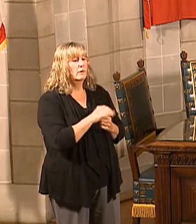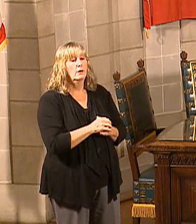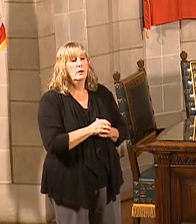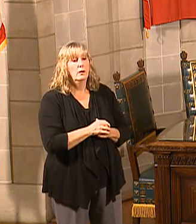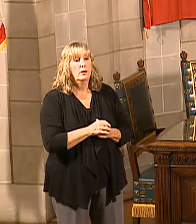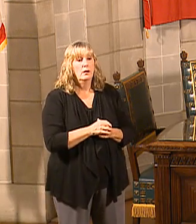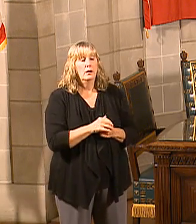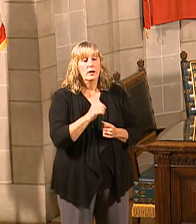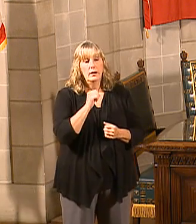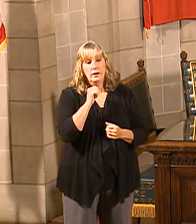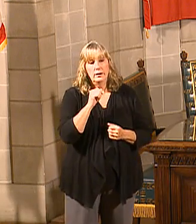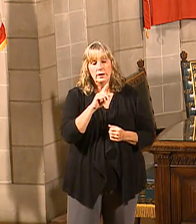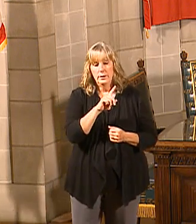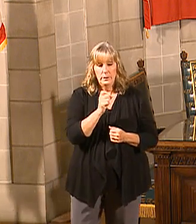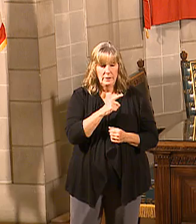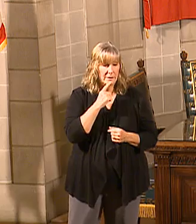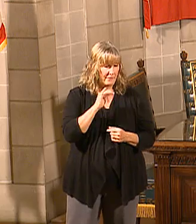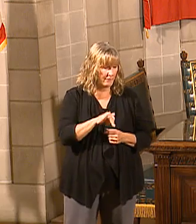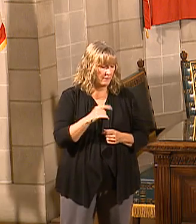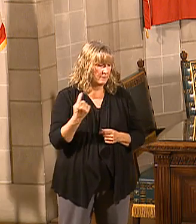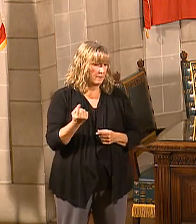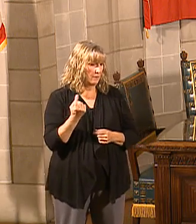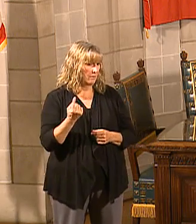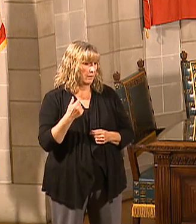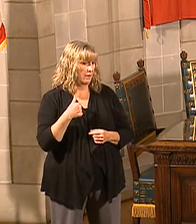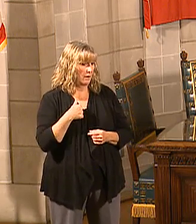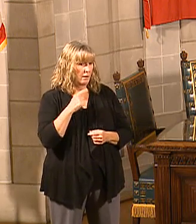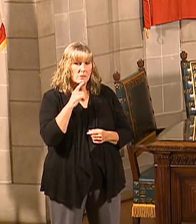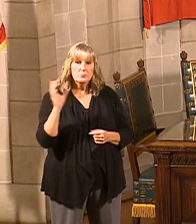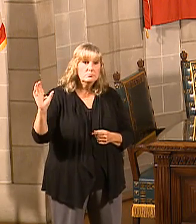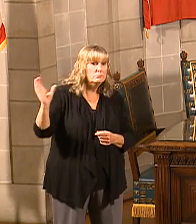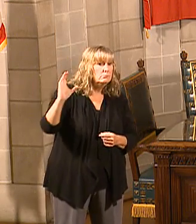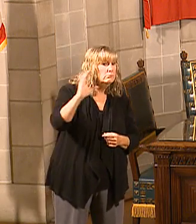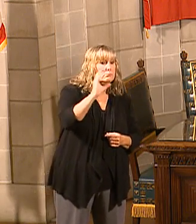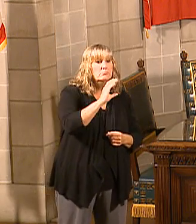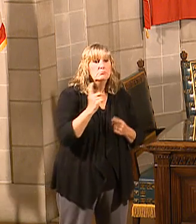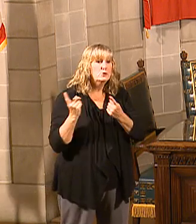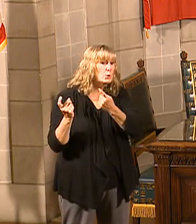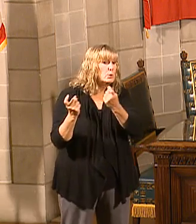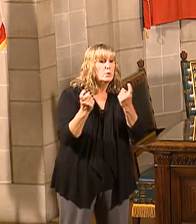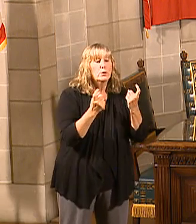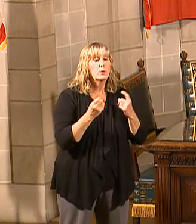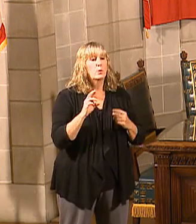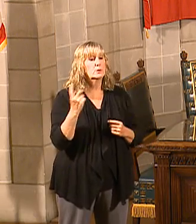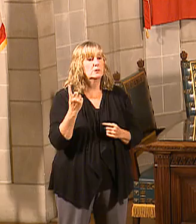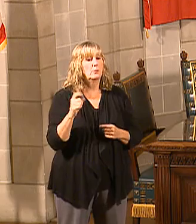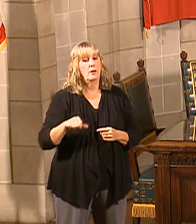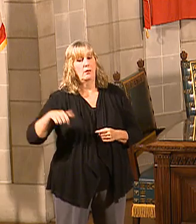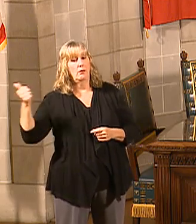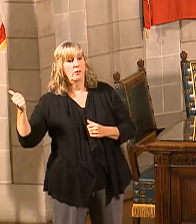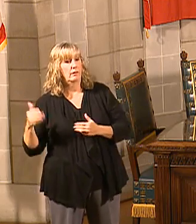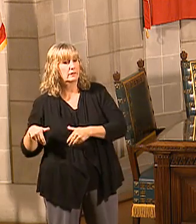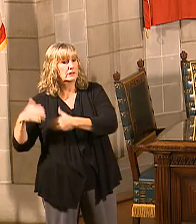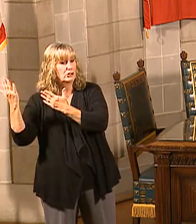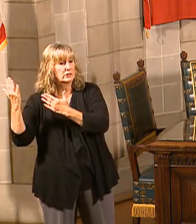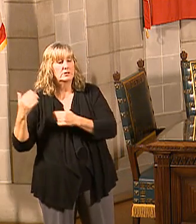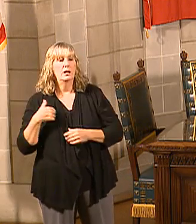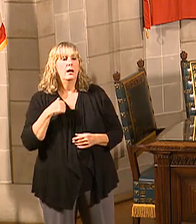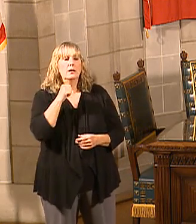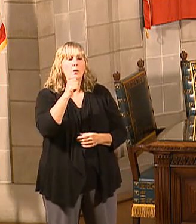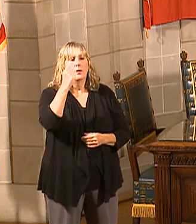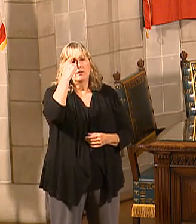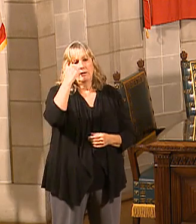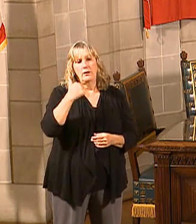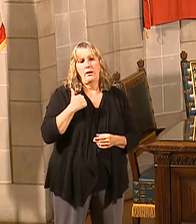don't believe that the question was, is this something that I'm searching out to do, or is this something somebody else has suggested? I don't believe we